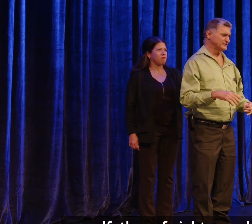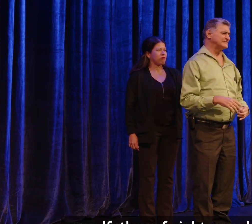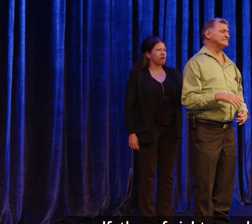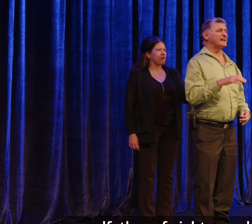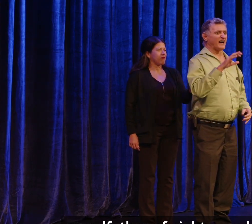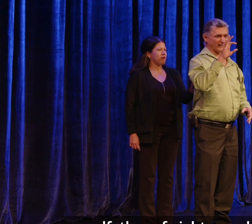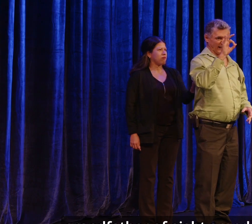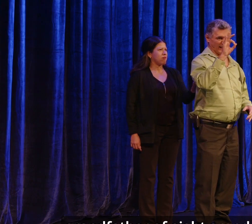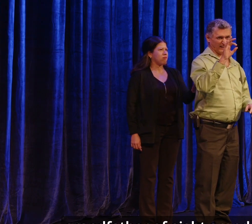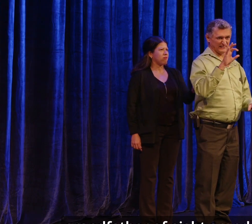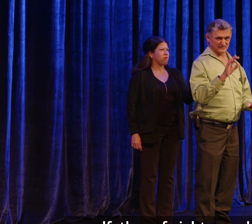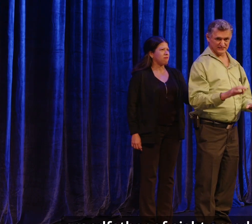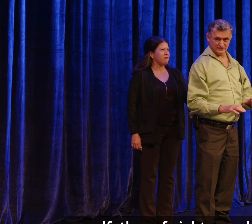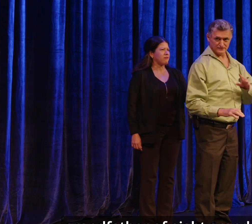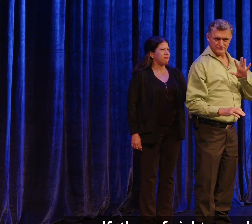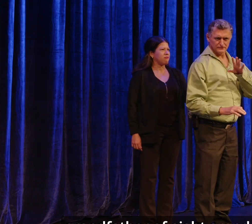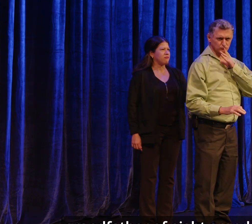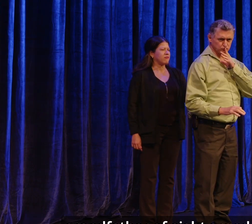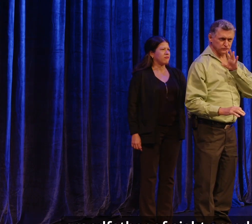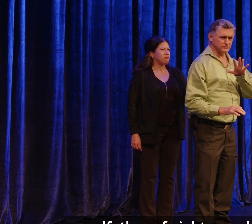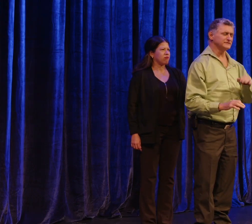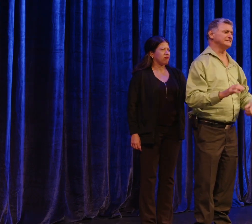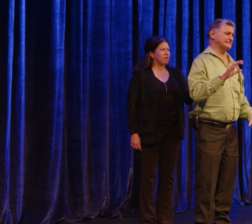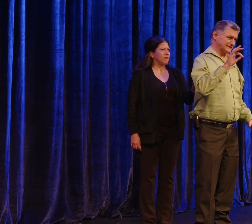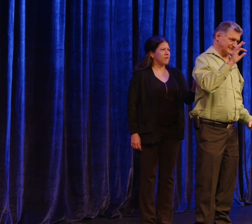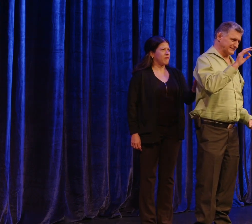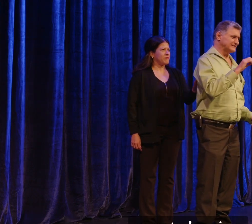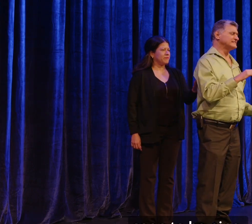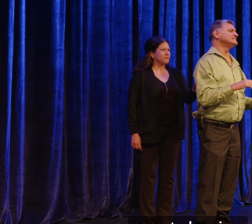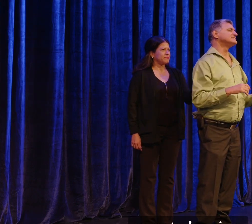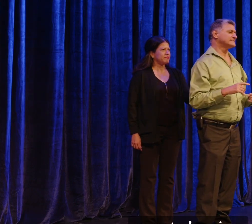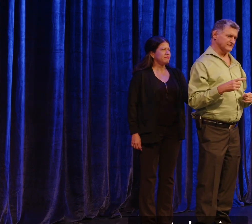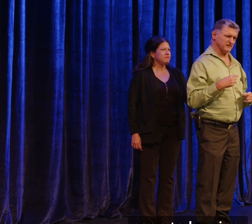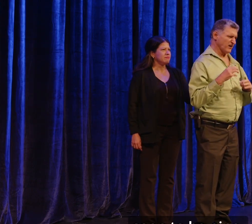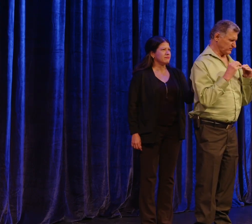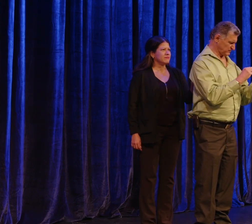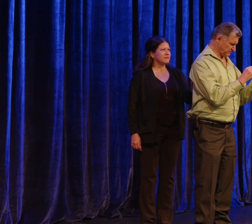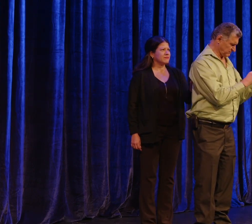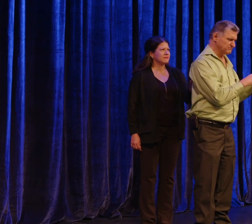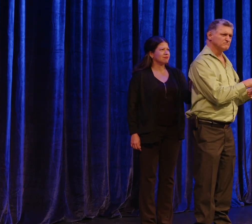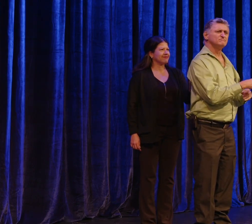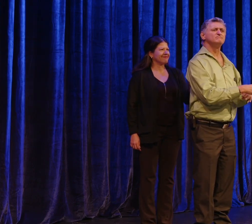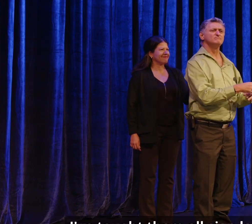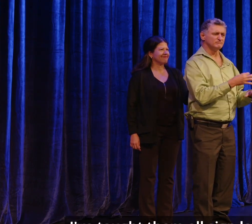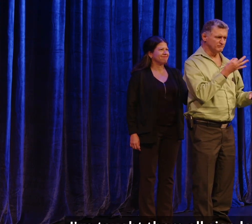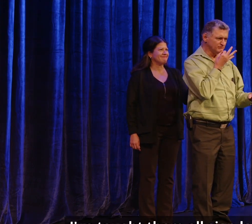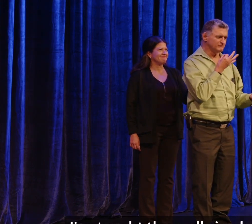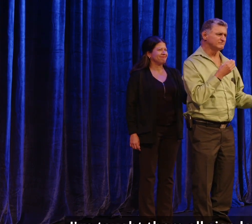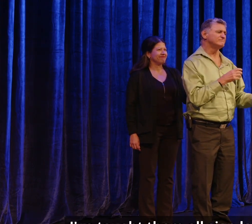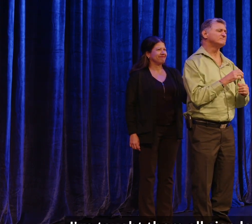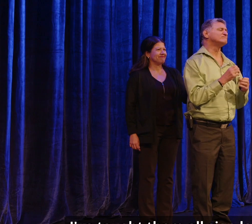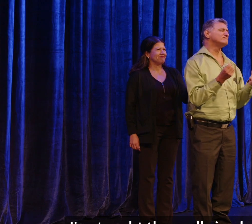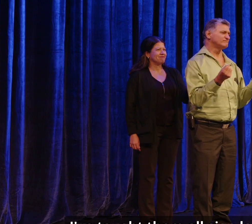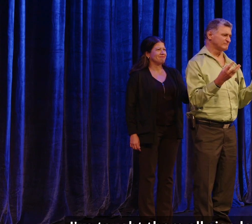of 8 grandchildren, soon to be 9. I've taught them all sign